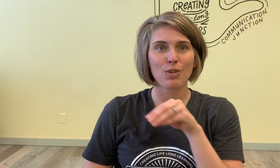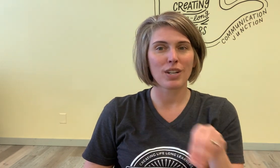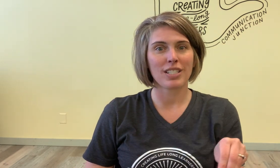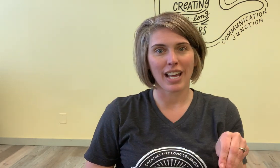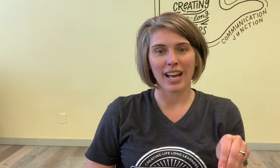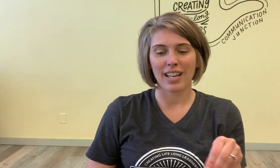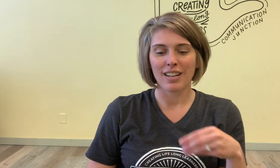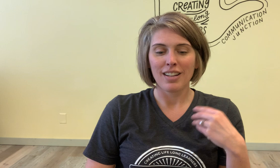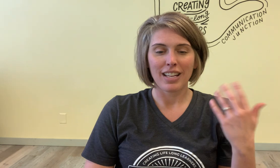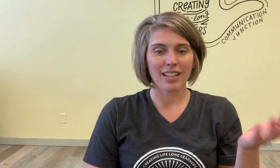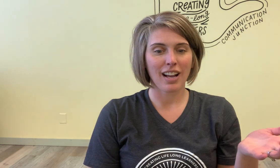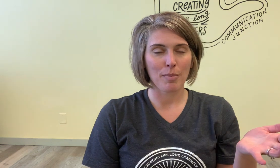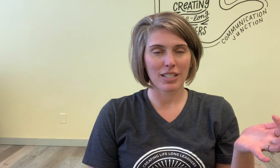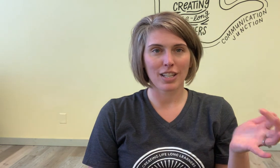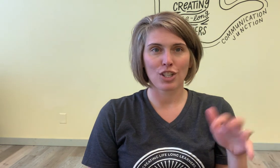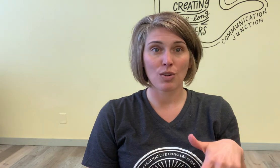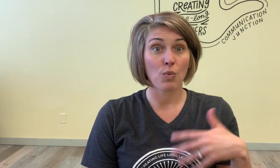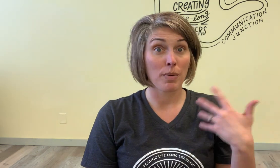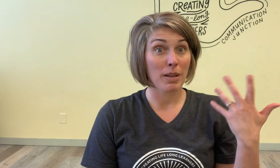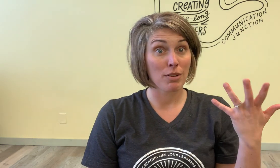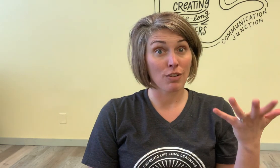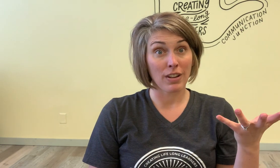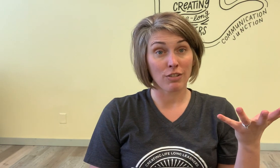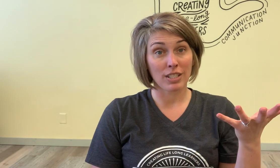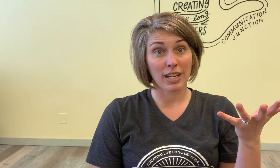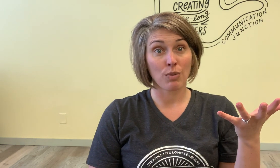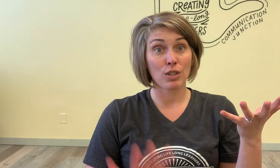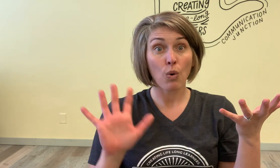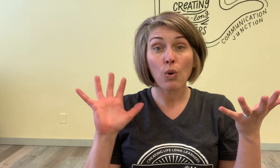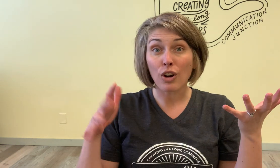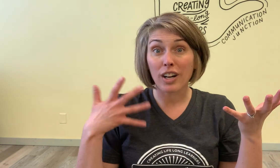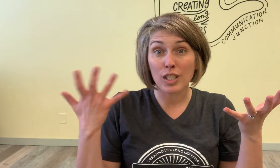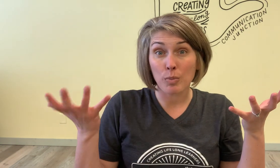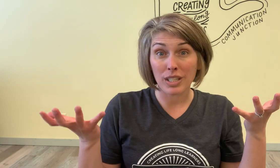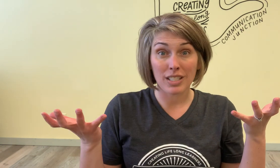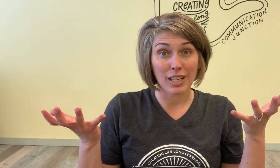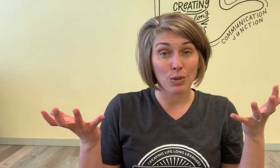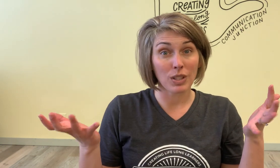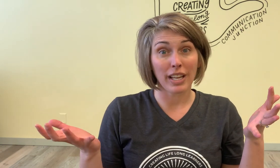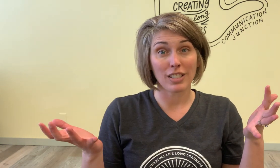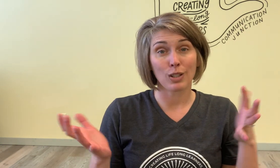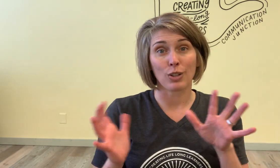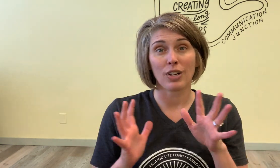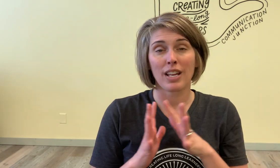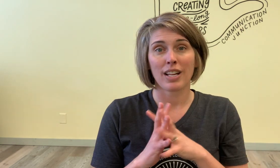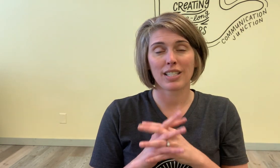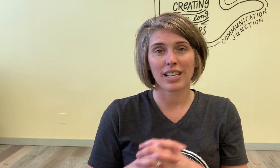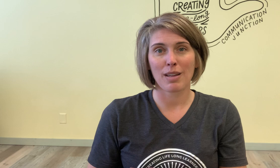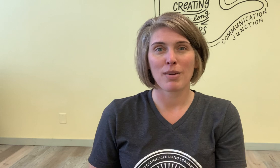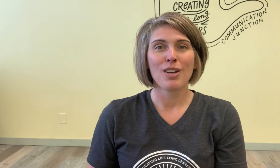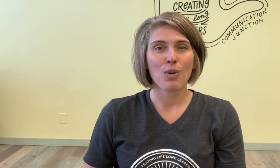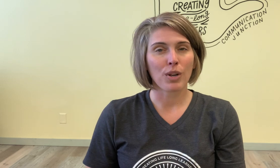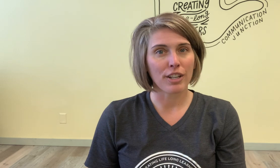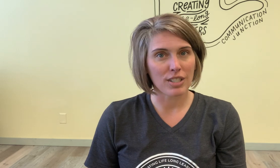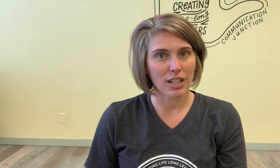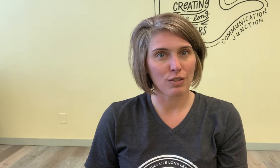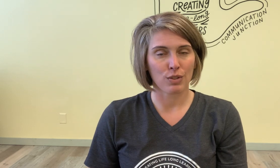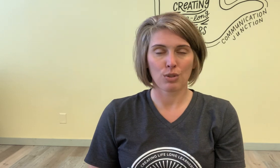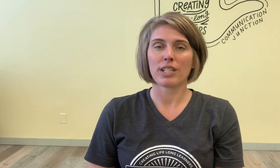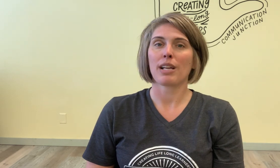wanted to add in the comment section what maybe your favorite sign was, or a spring sign you would like to learn. And next time we're here together for story time,